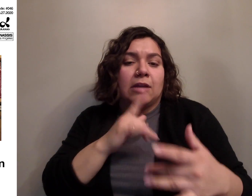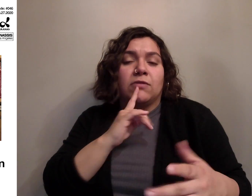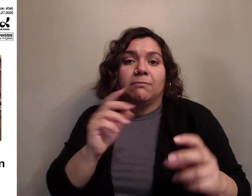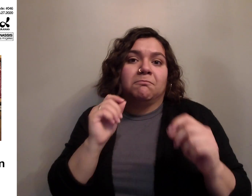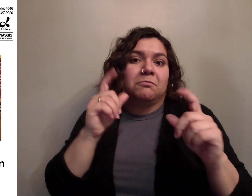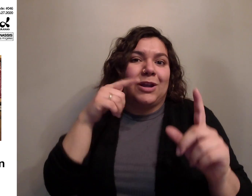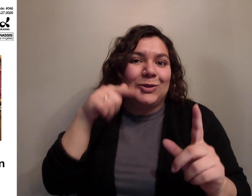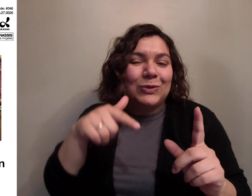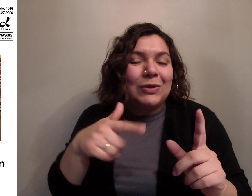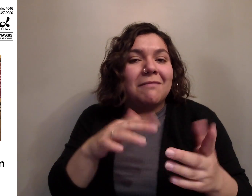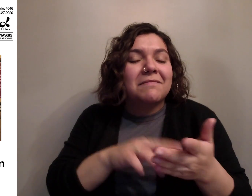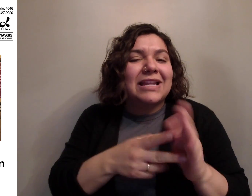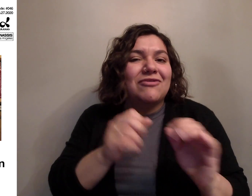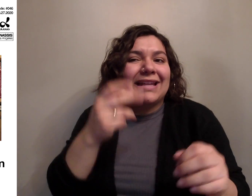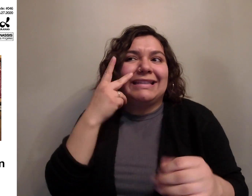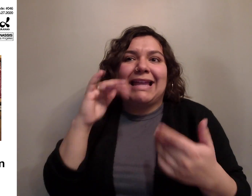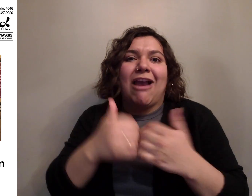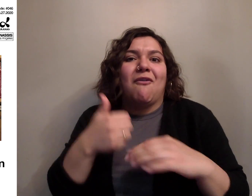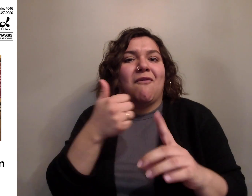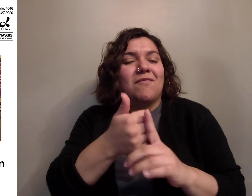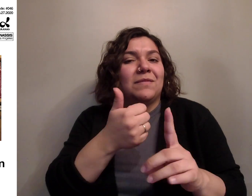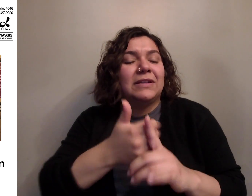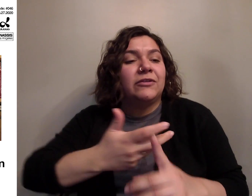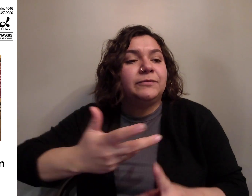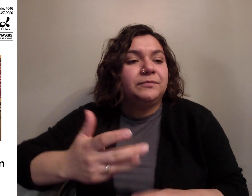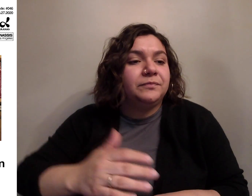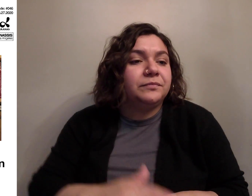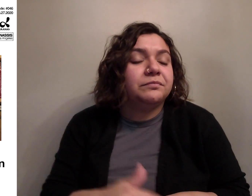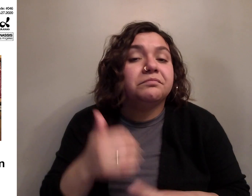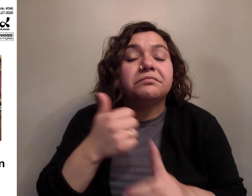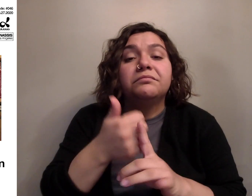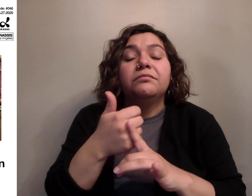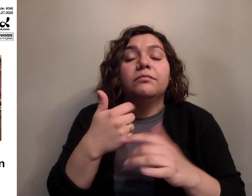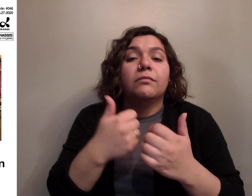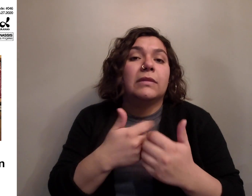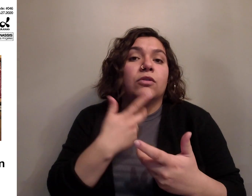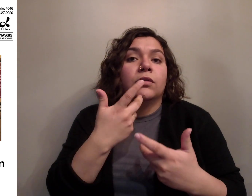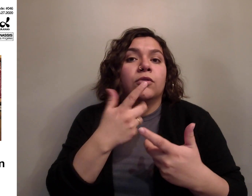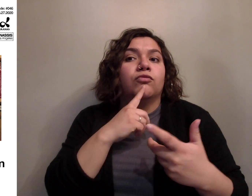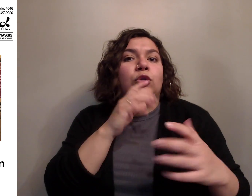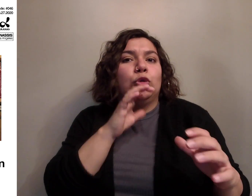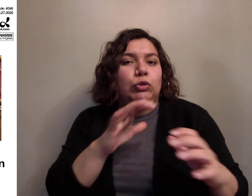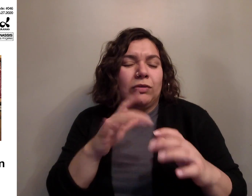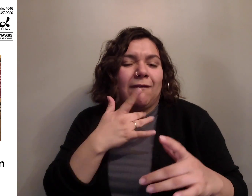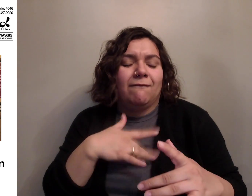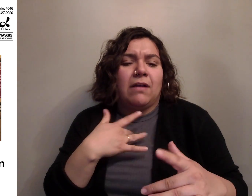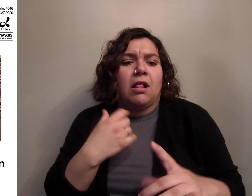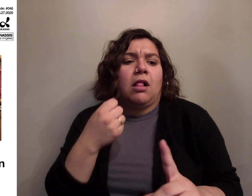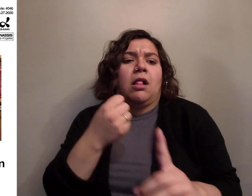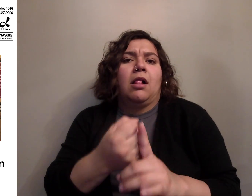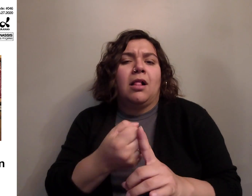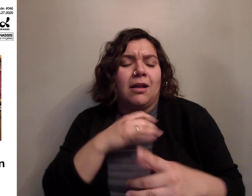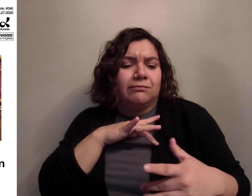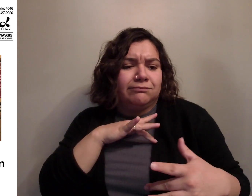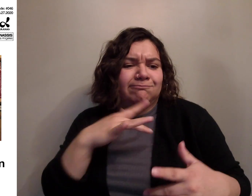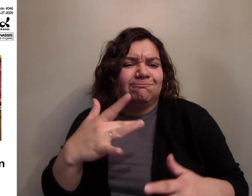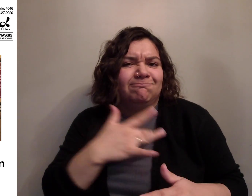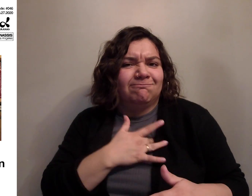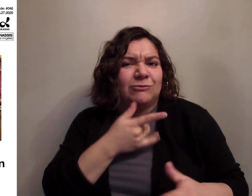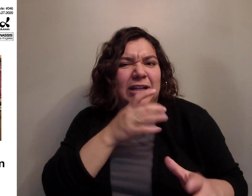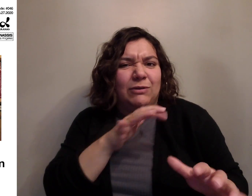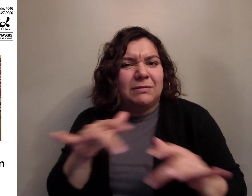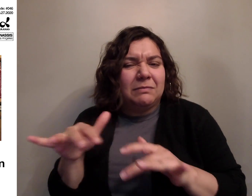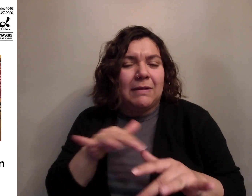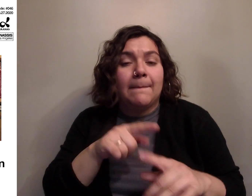would sneak up on you, and you could see the way he himself was gripped and moved by what he was playing. So